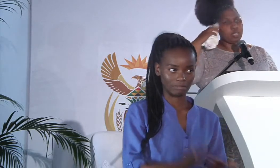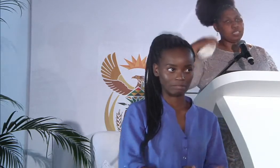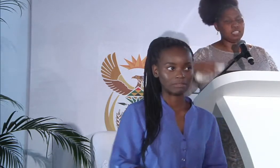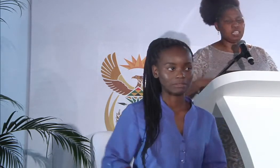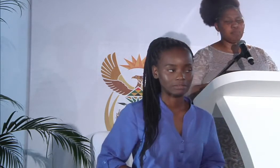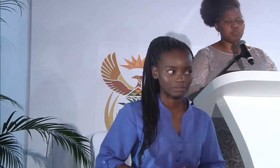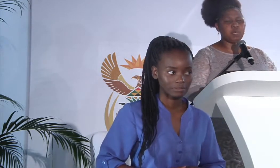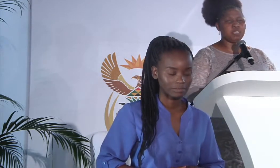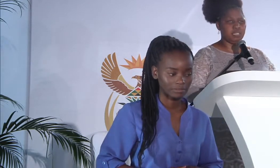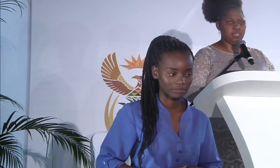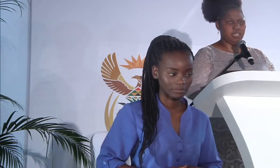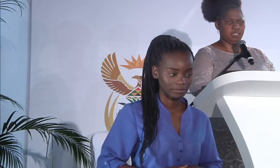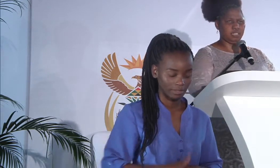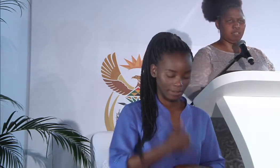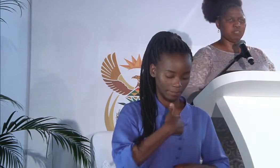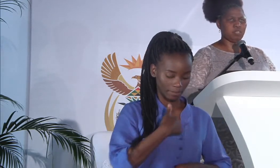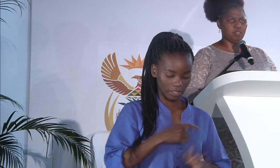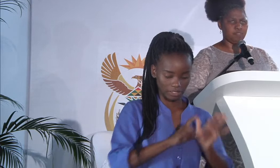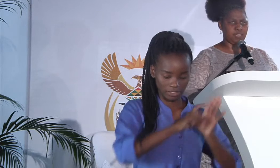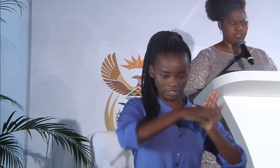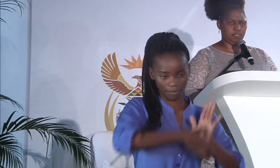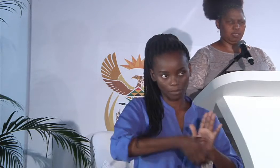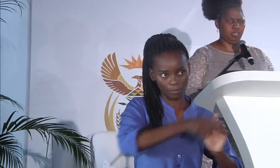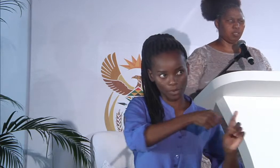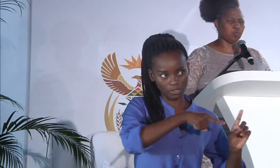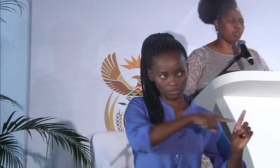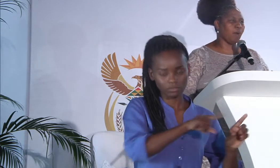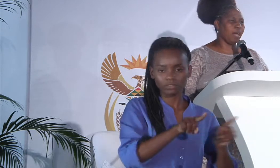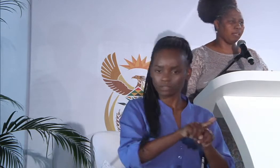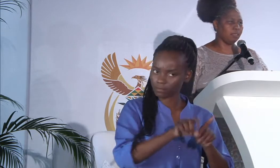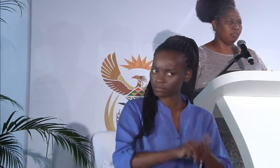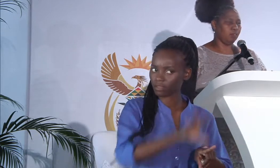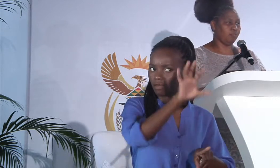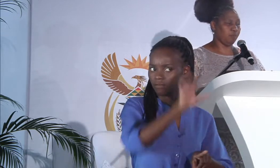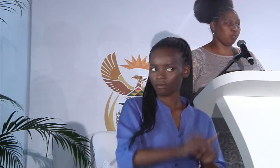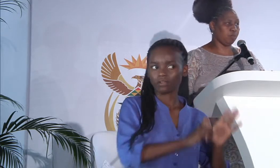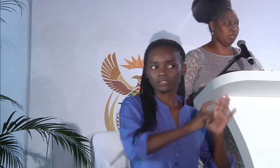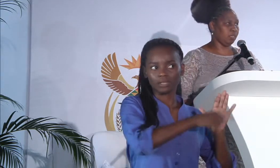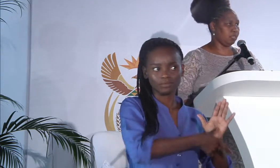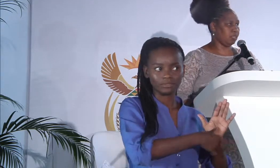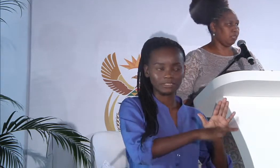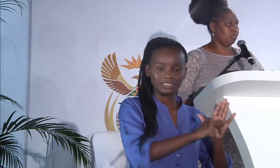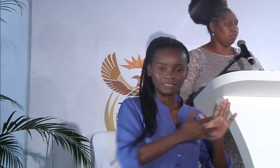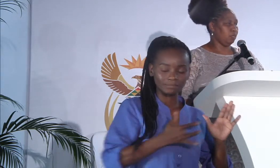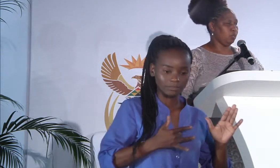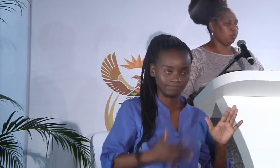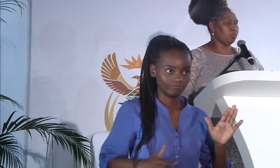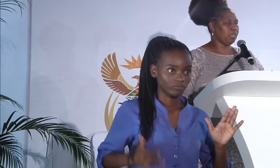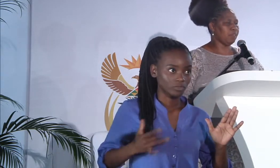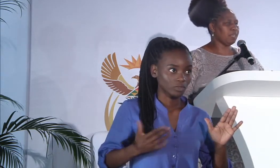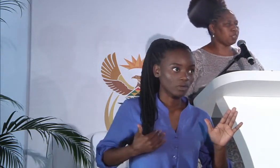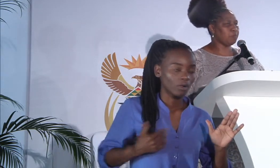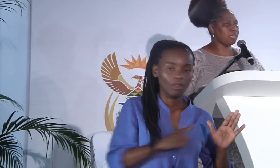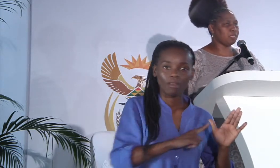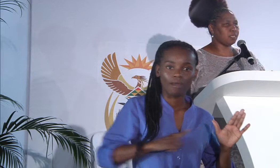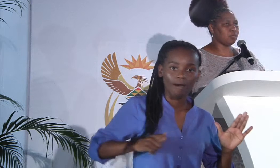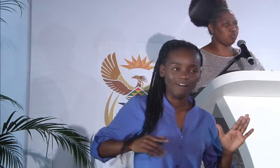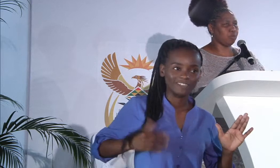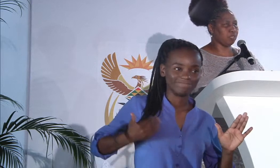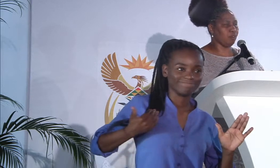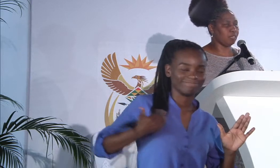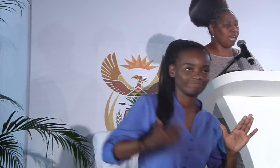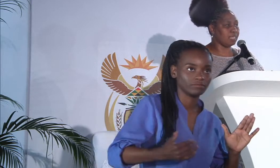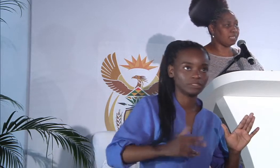as a disabled person, as a disabled South African, it took a while for me to be heard, to be given the space, to